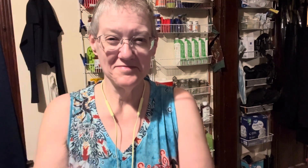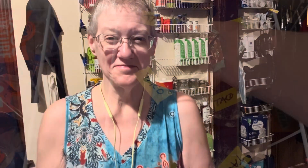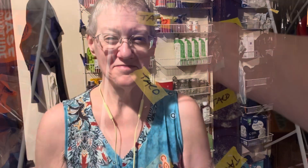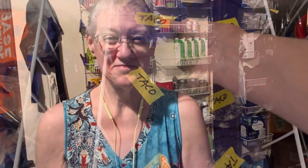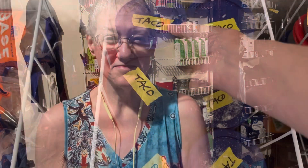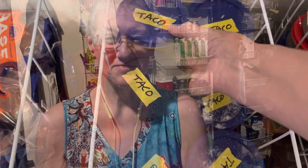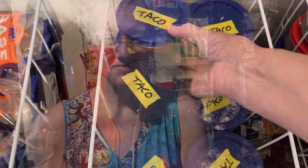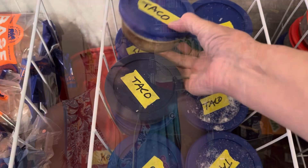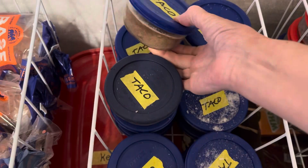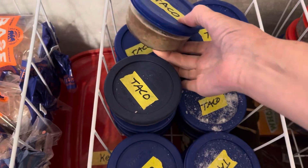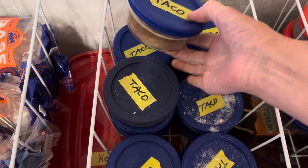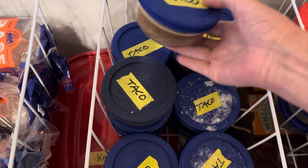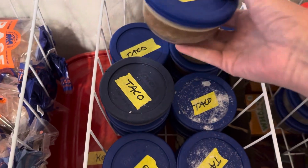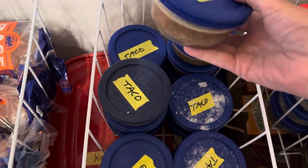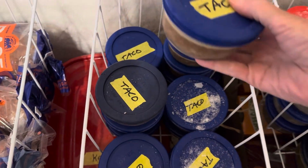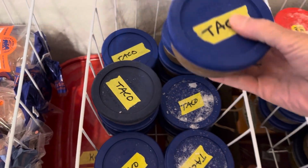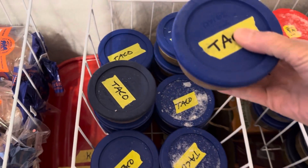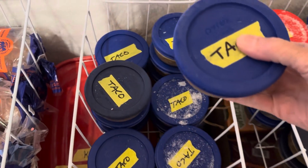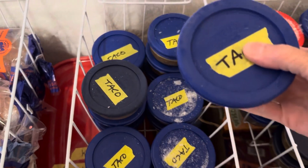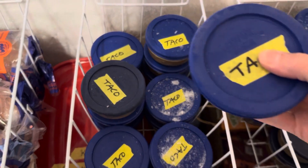have to cook some more of that this morning.